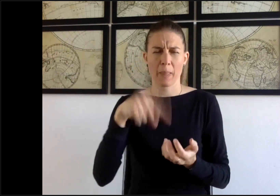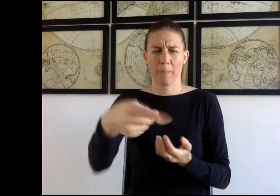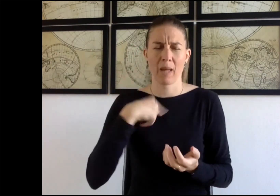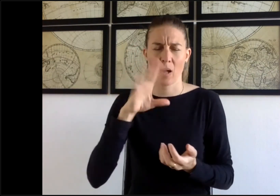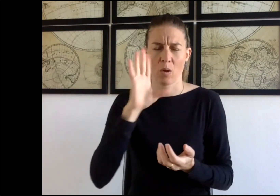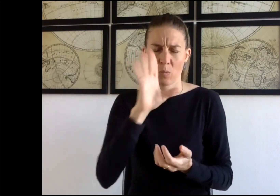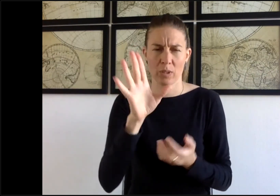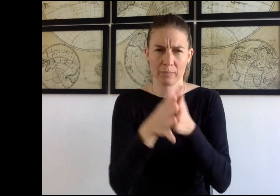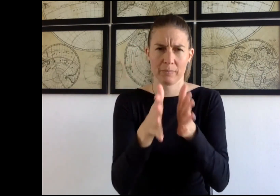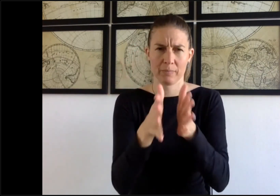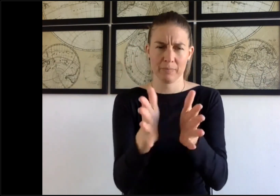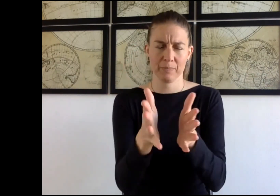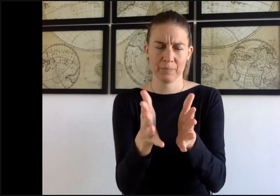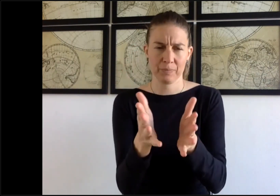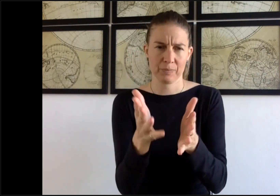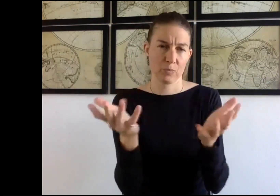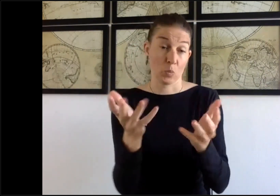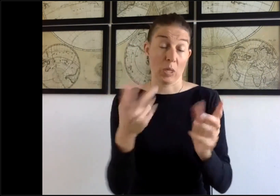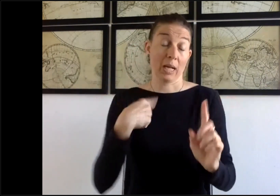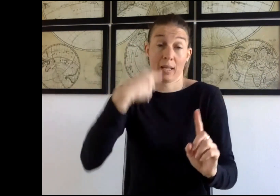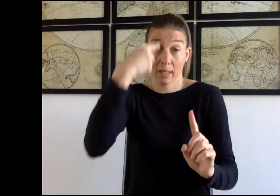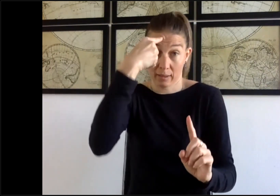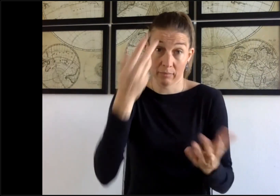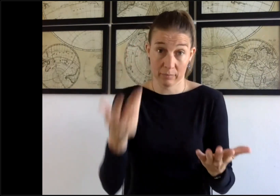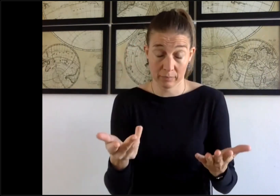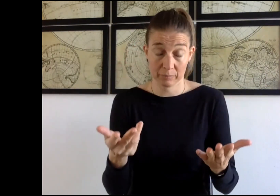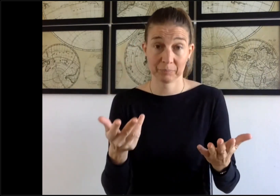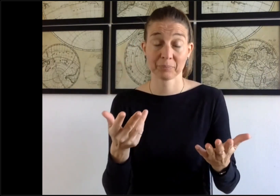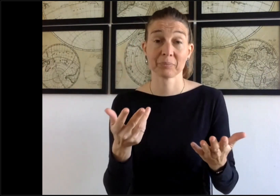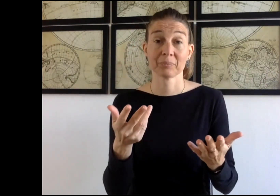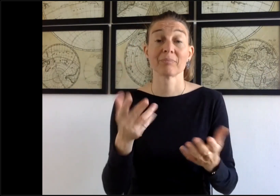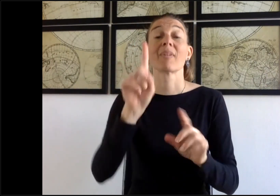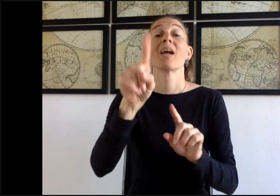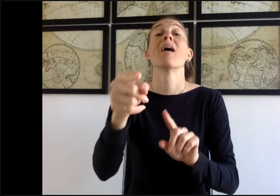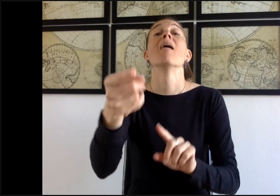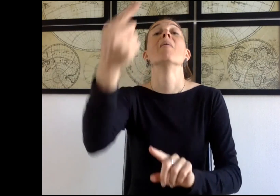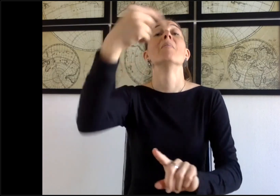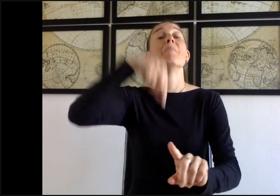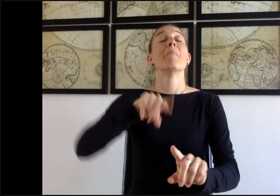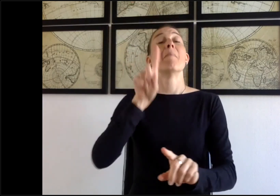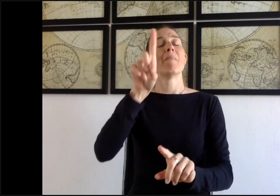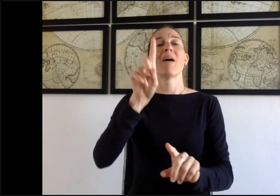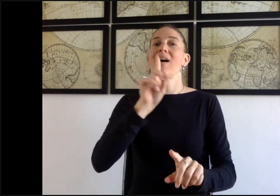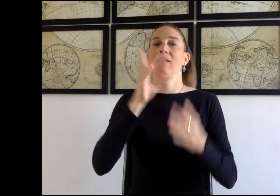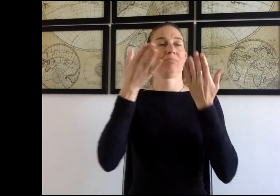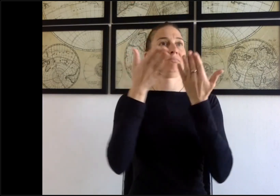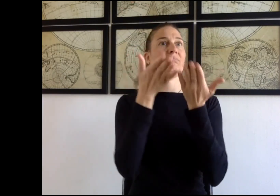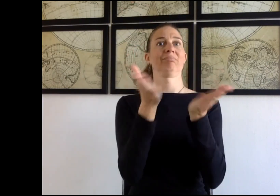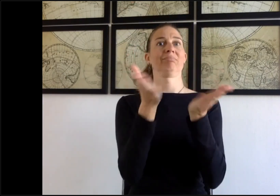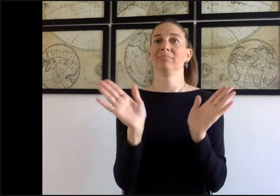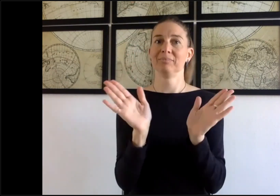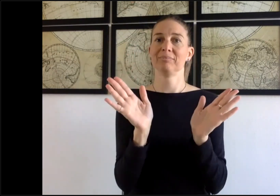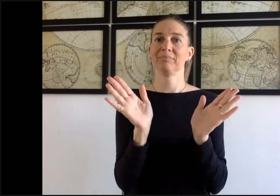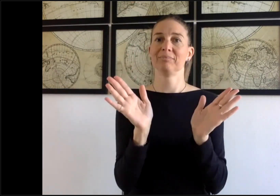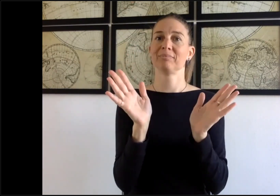in what I have to say. But also more generally from what we were thinking about and working on even before this crisis,